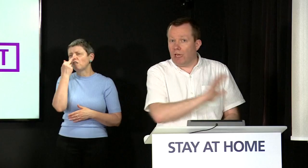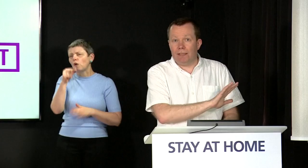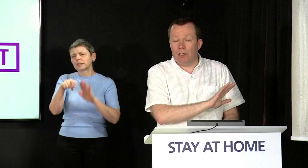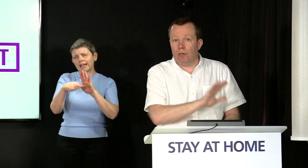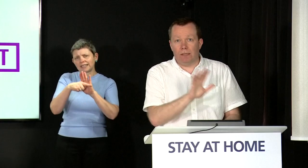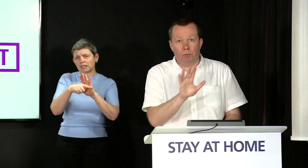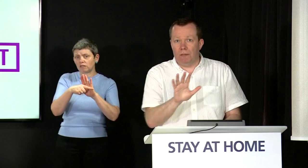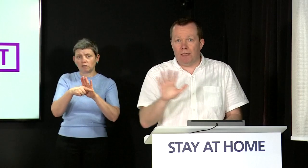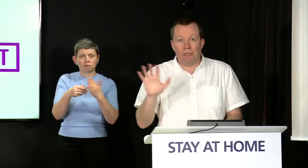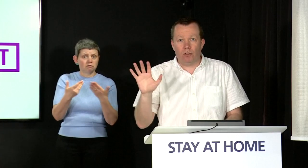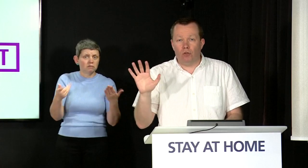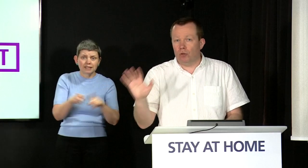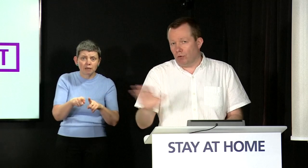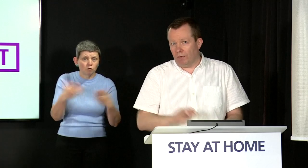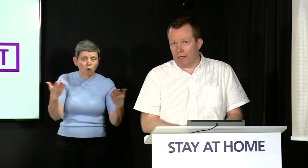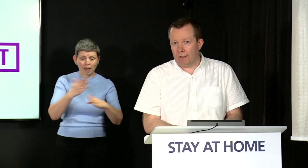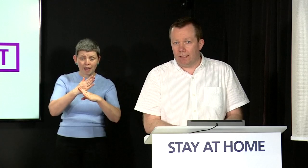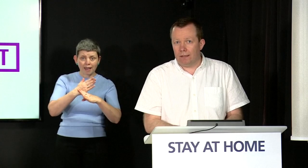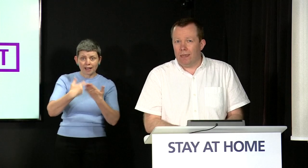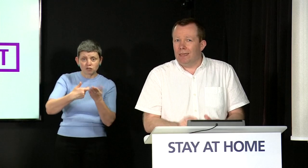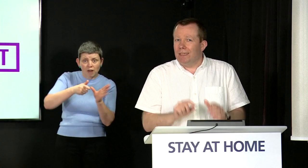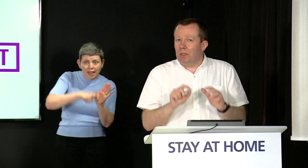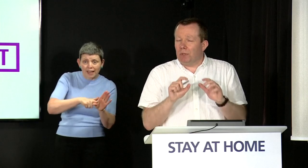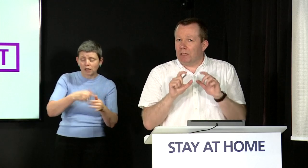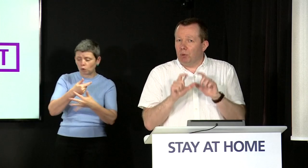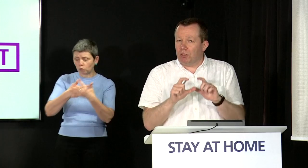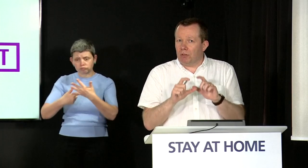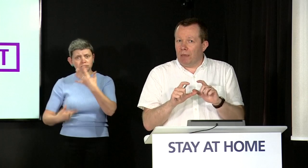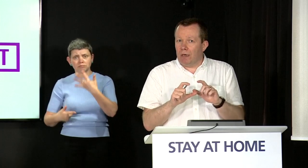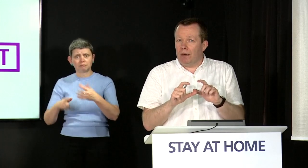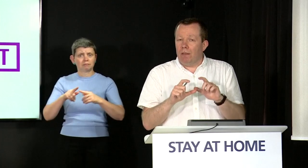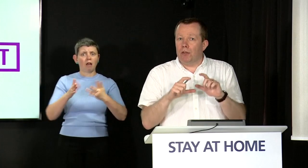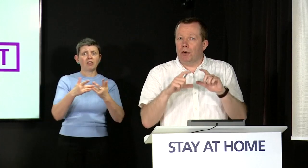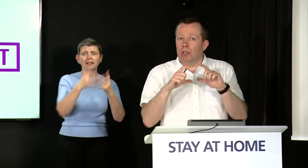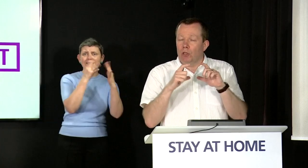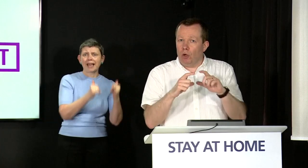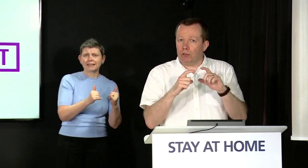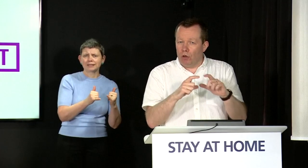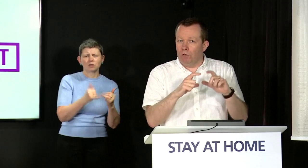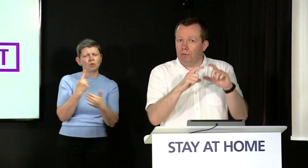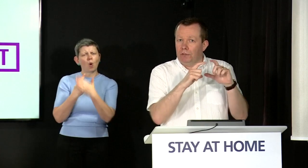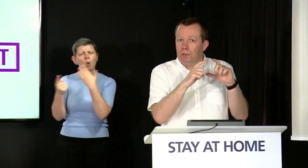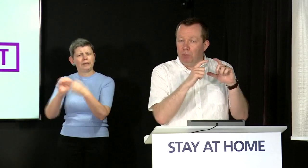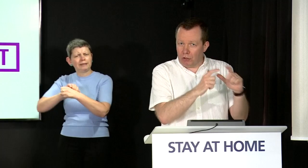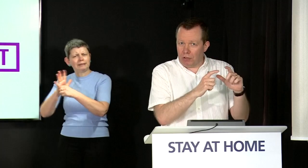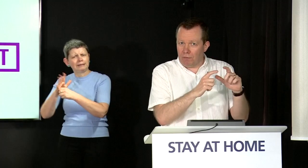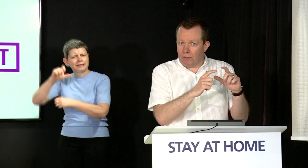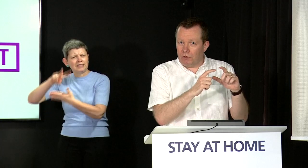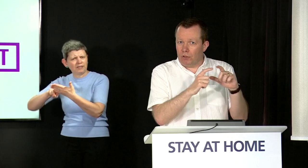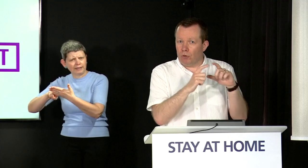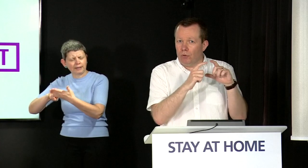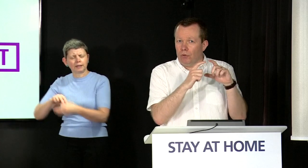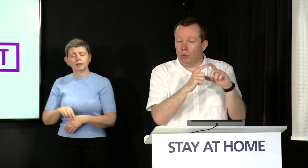make. Chest x-rays to blood tests to coronavirus tests. But it's important to remember there are a lot of